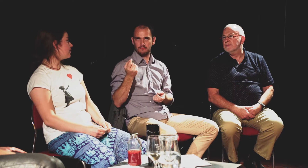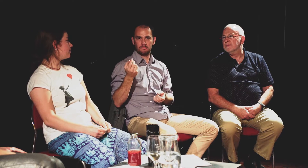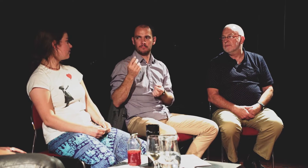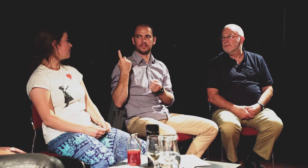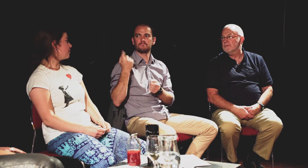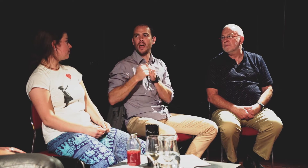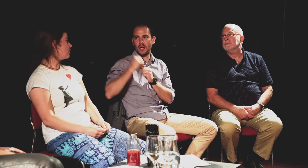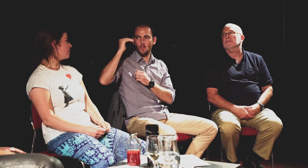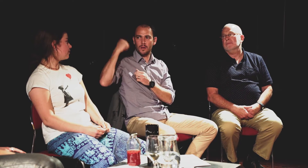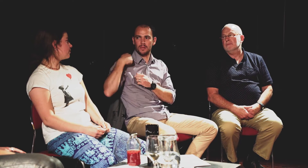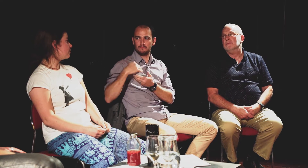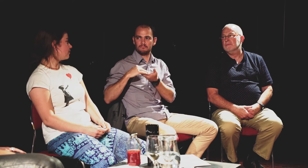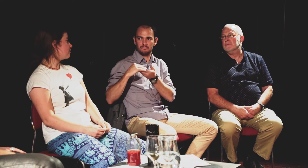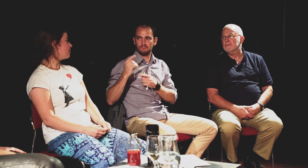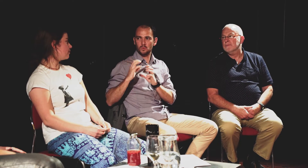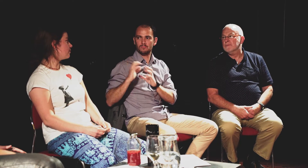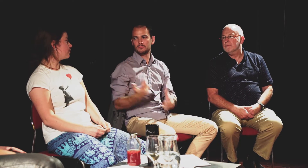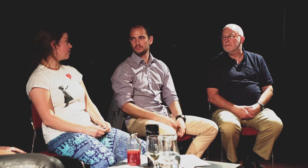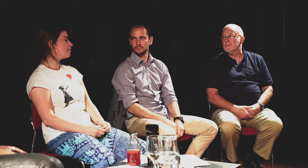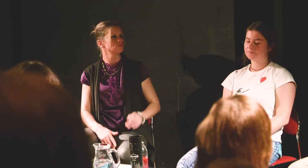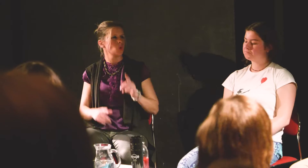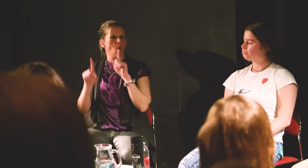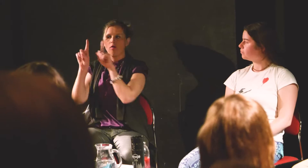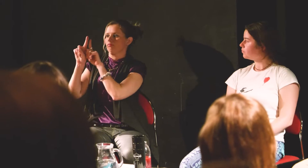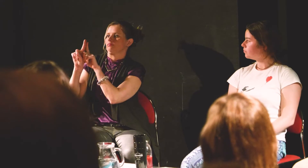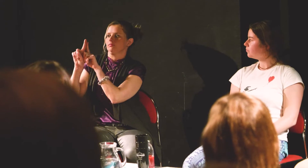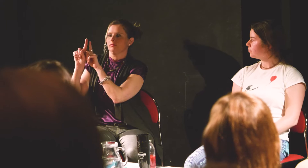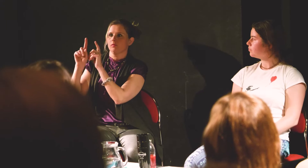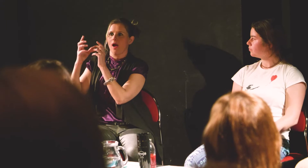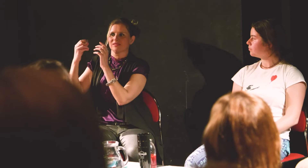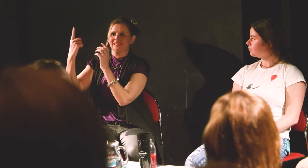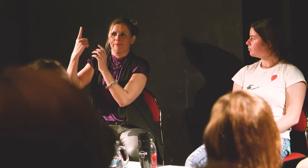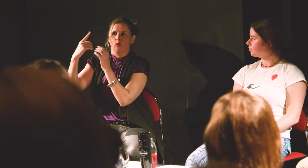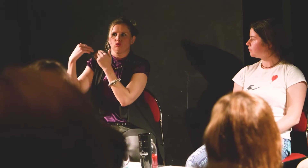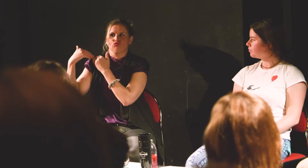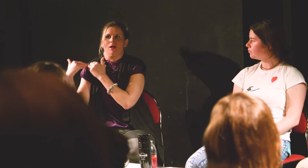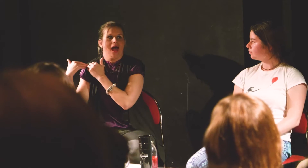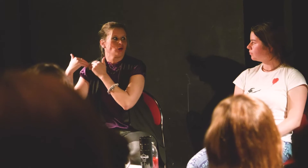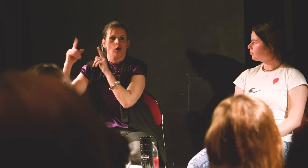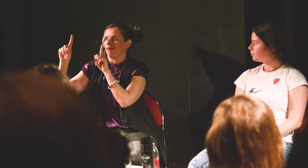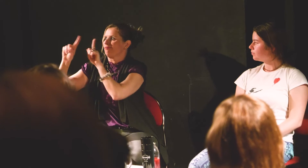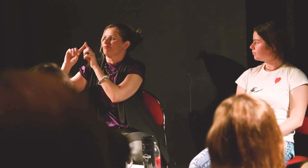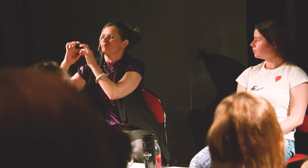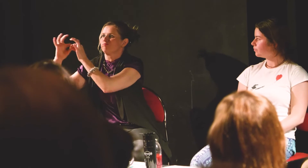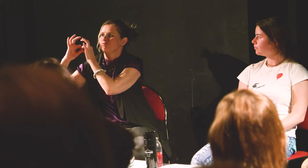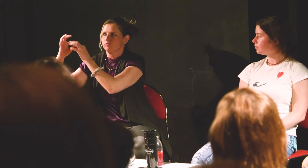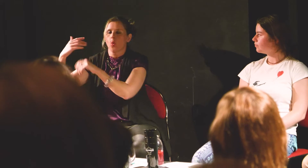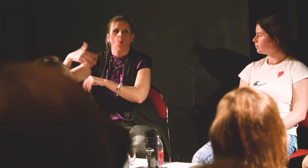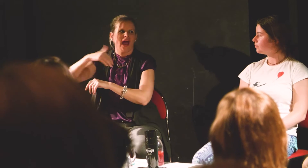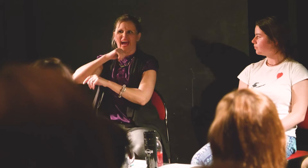be able to help me. So in that way, having an older brother really helped me to understand and communicate better. Sure, so you've got somebody to rely on, don't you? You